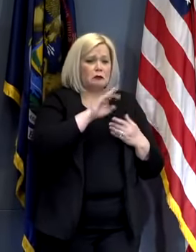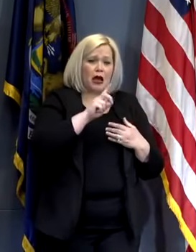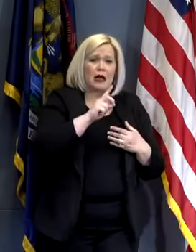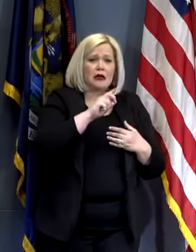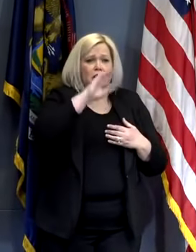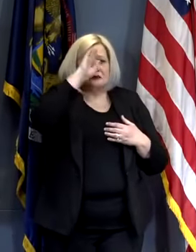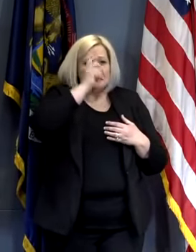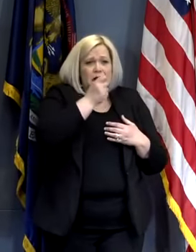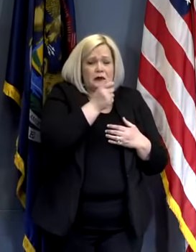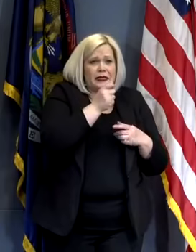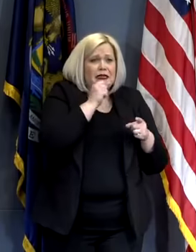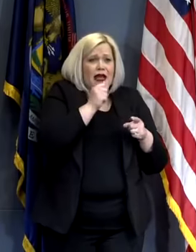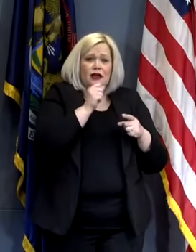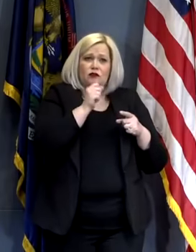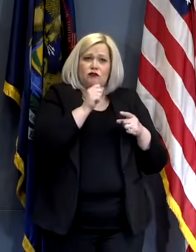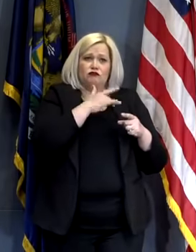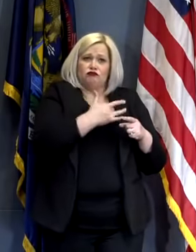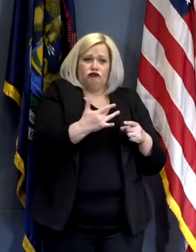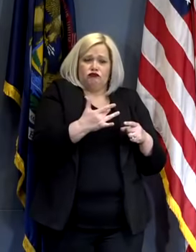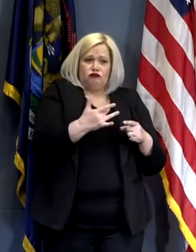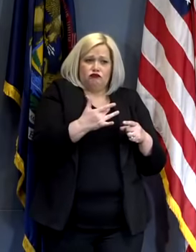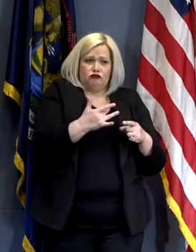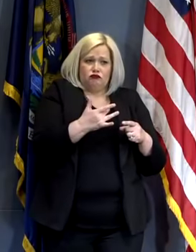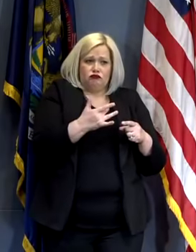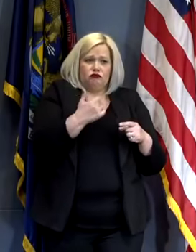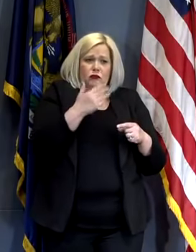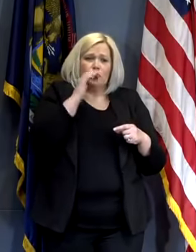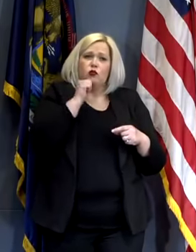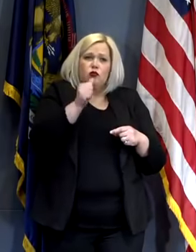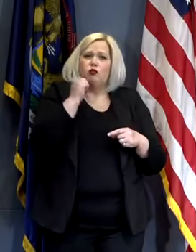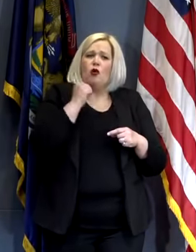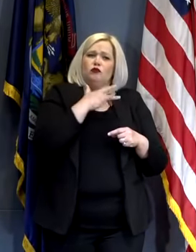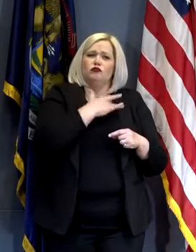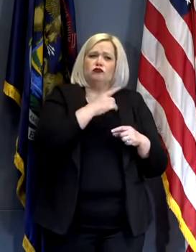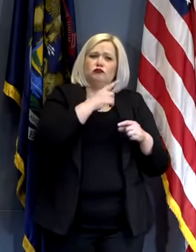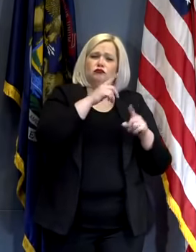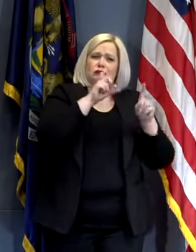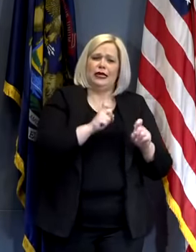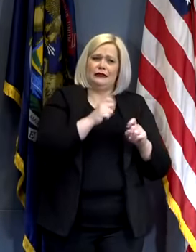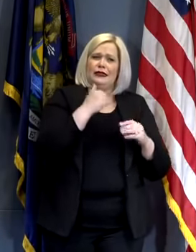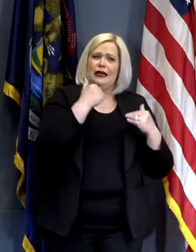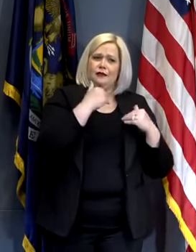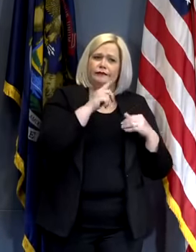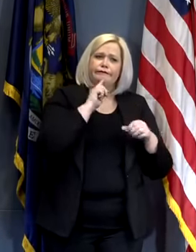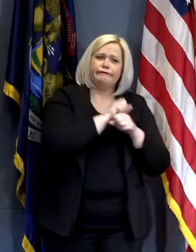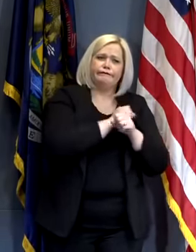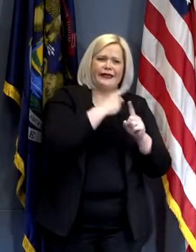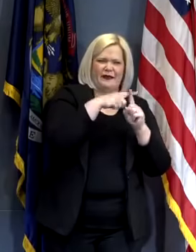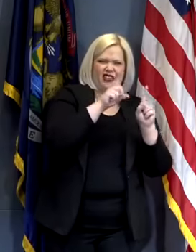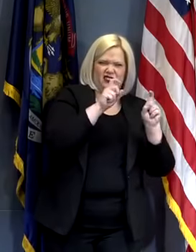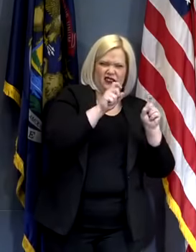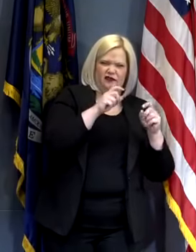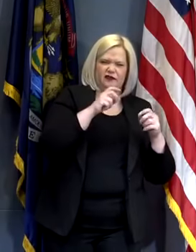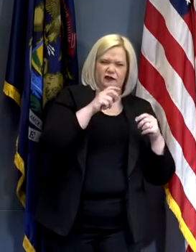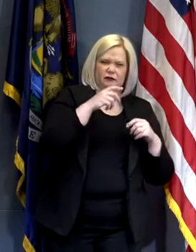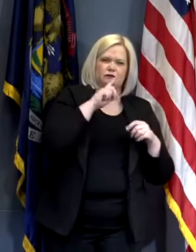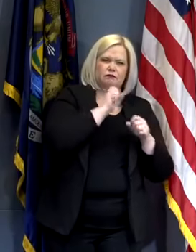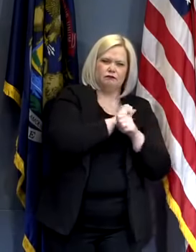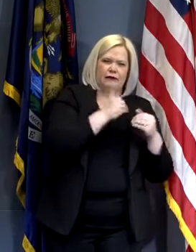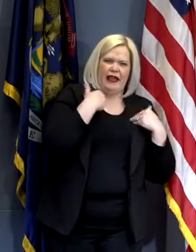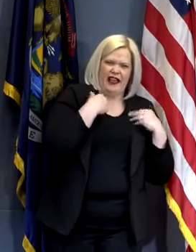symptoms at all, they're actually less likely by definition to have a positive test, but that doesn't mean that the virus itself is